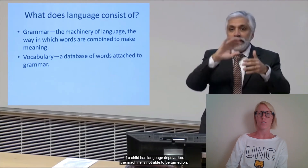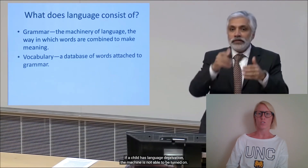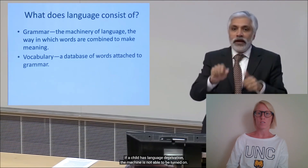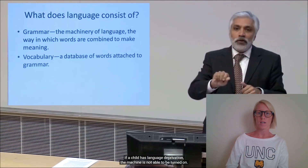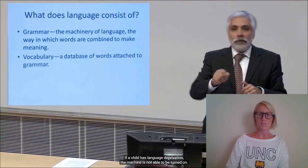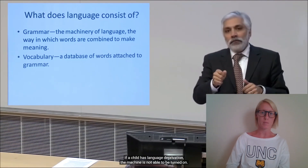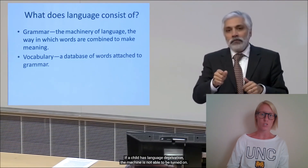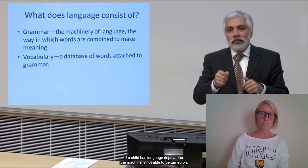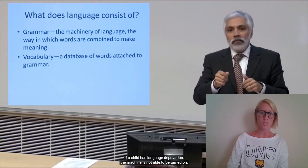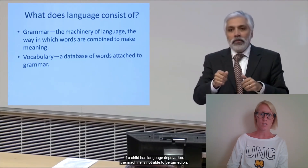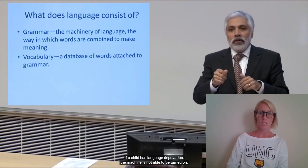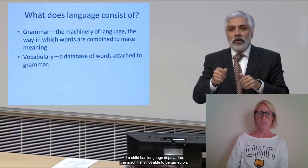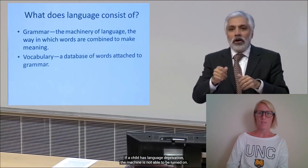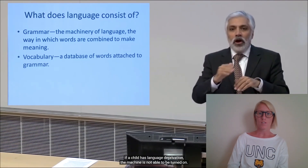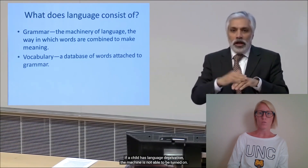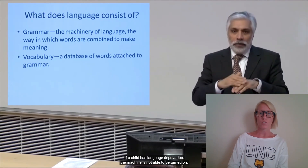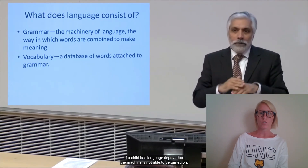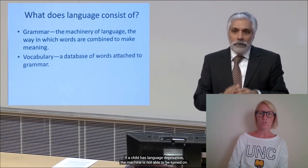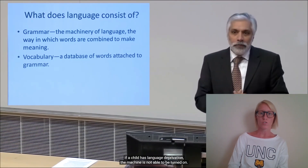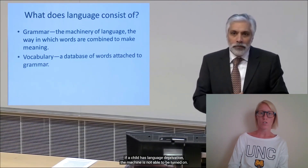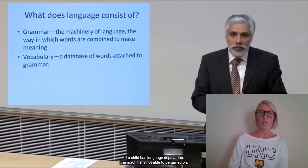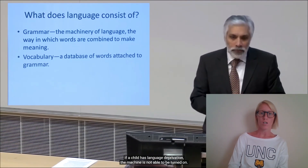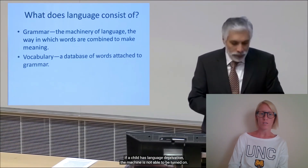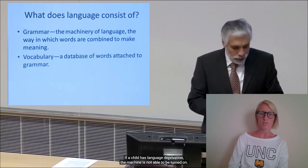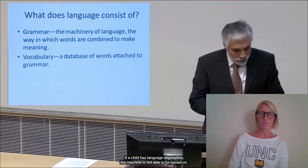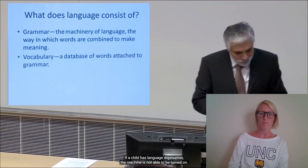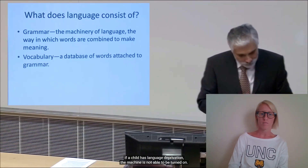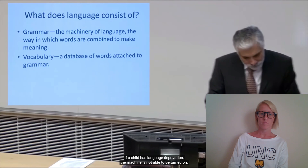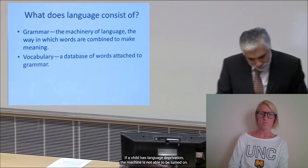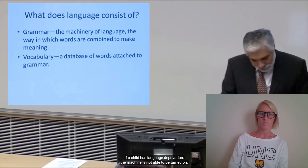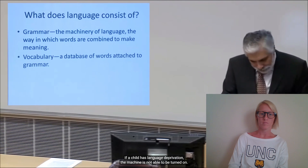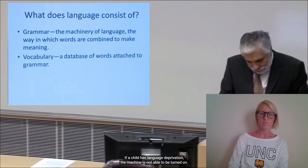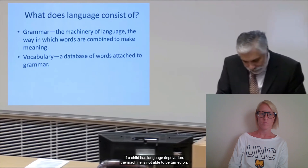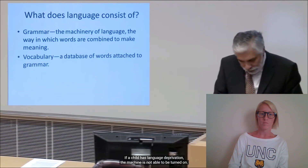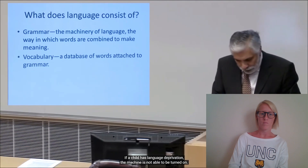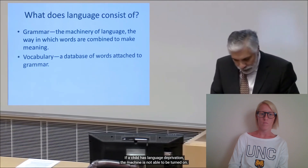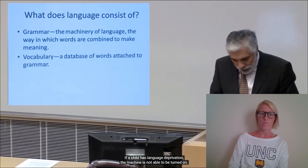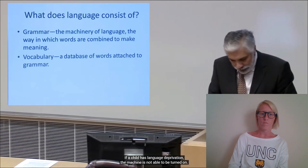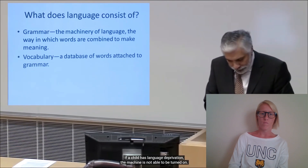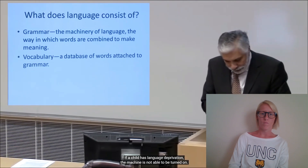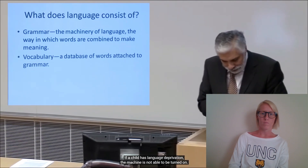has language deprivation, the machine is not able to be turned on.